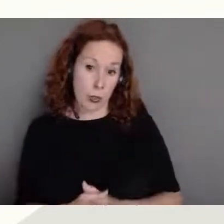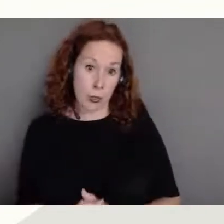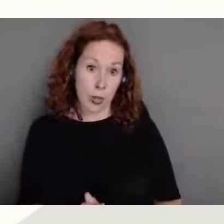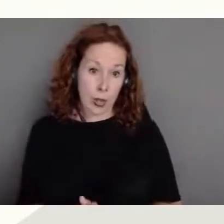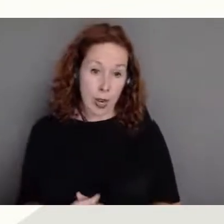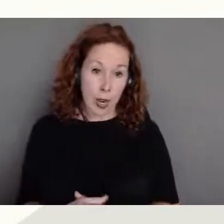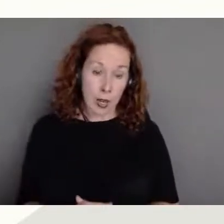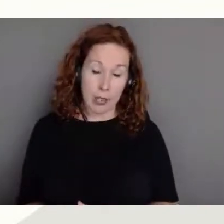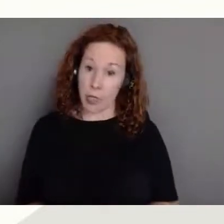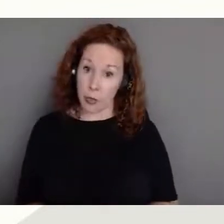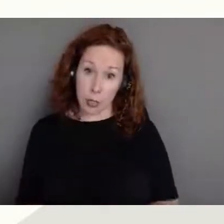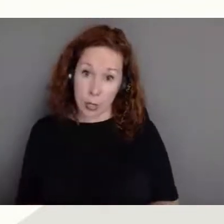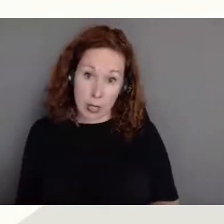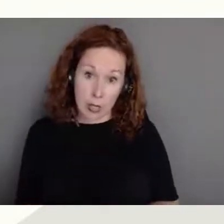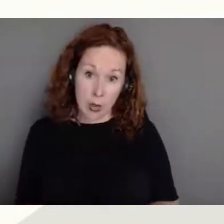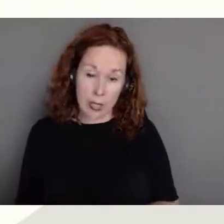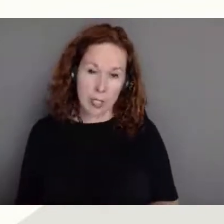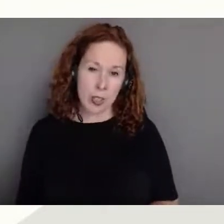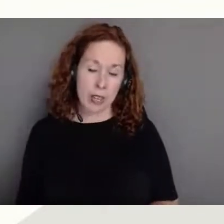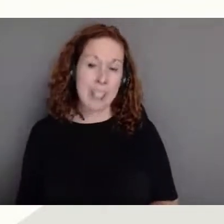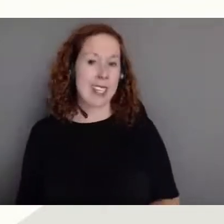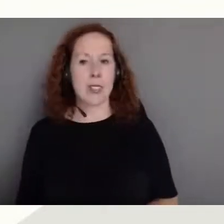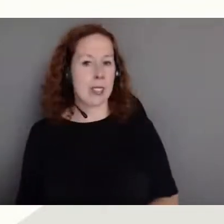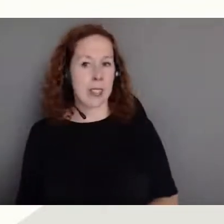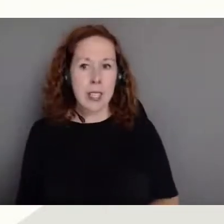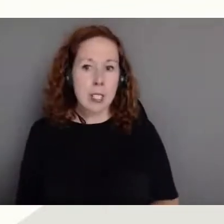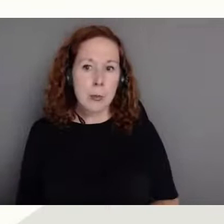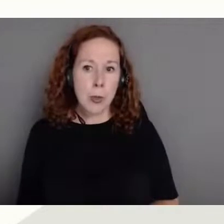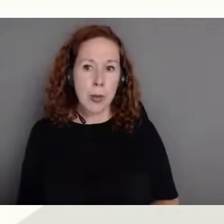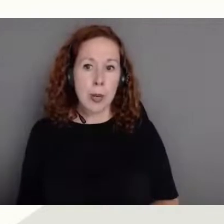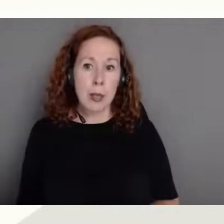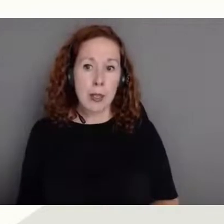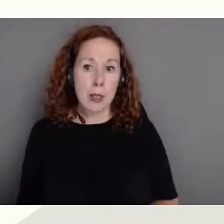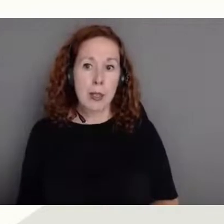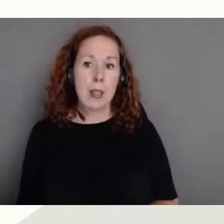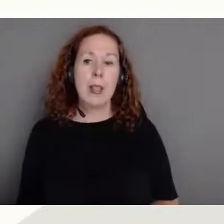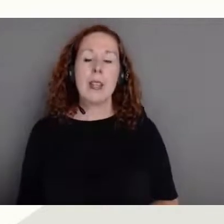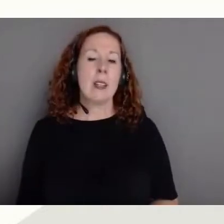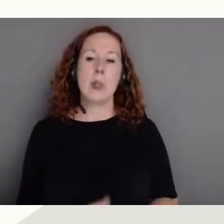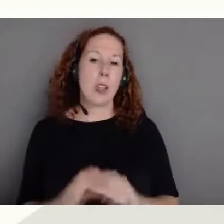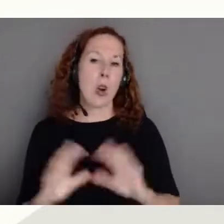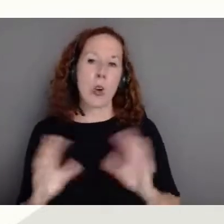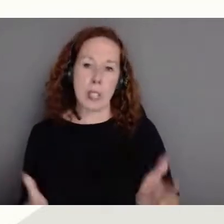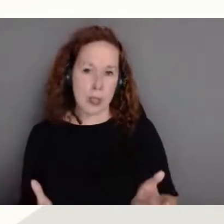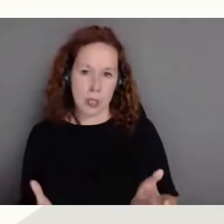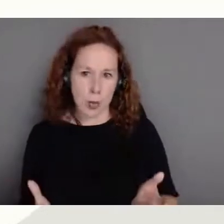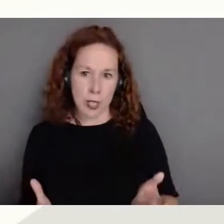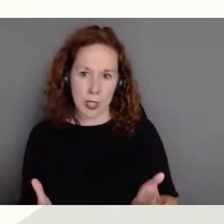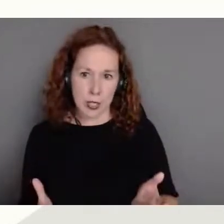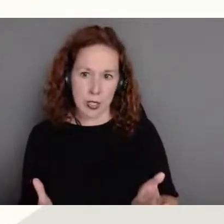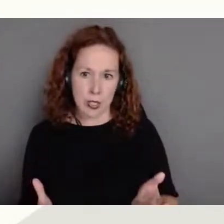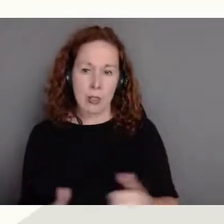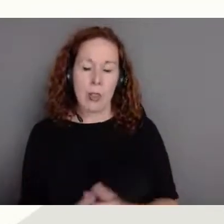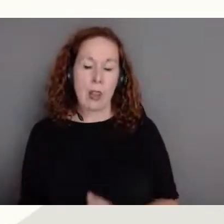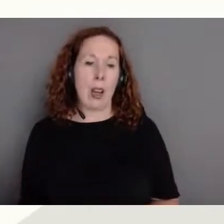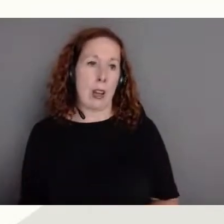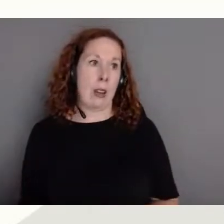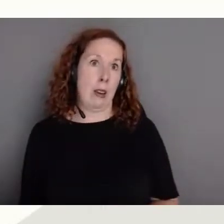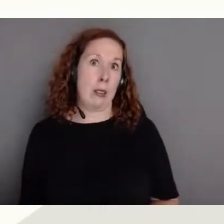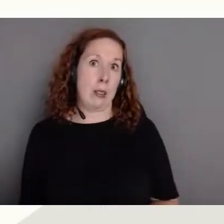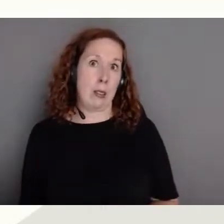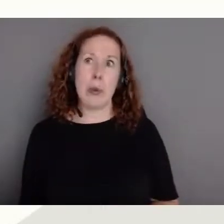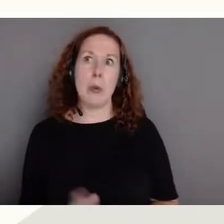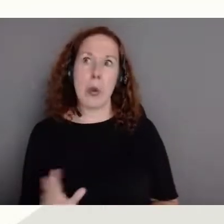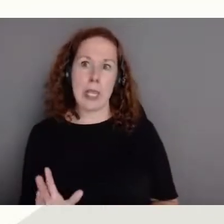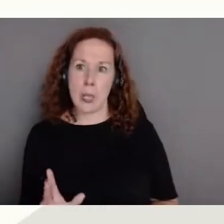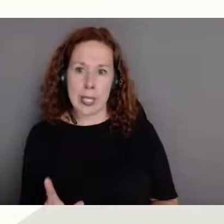Awesome. to Vancouver Community College. They have a deaf studies program there. So Mhm. it's all deaf instructors